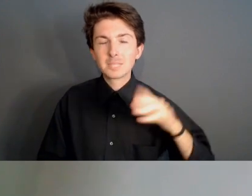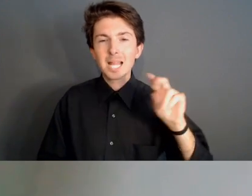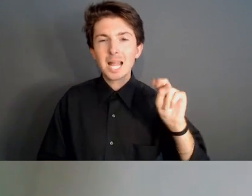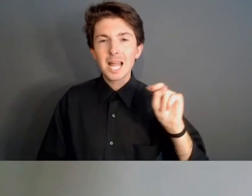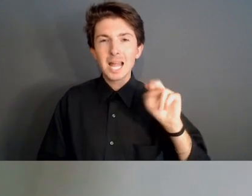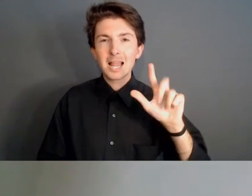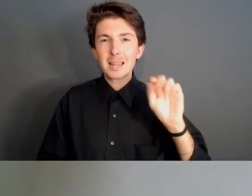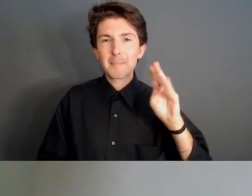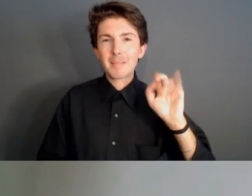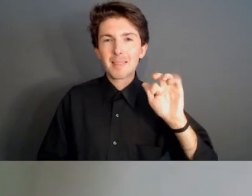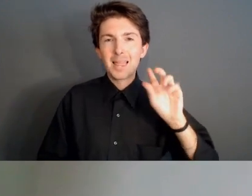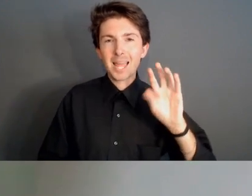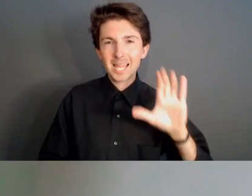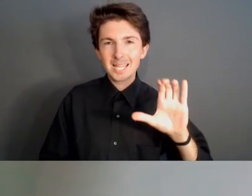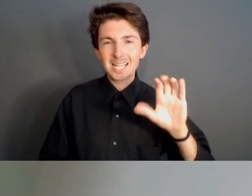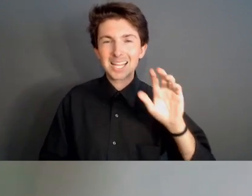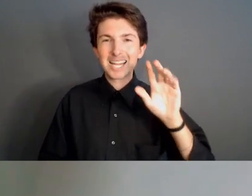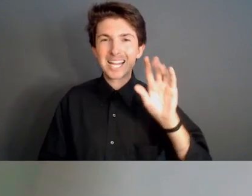artpal.com/nleblanc677.